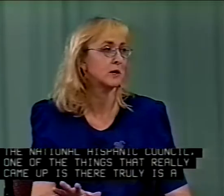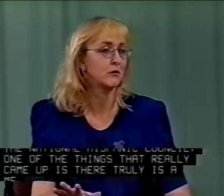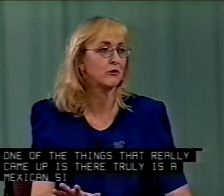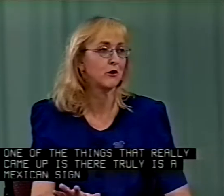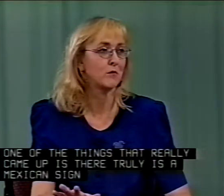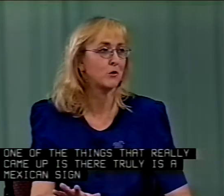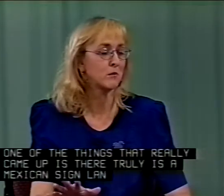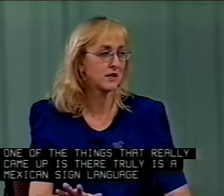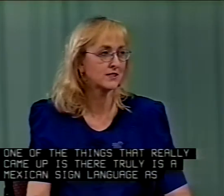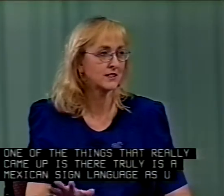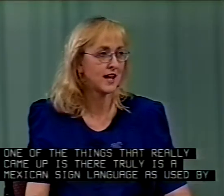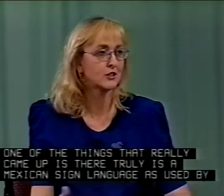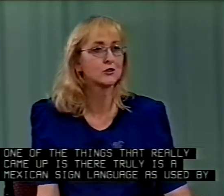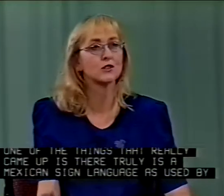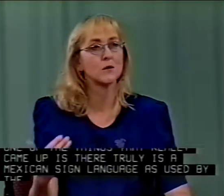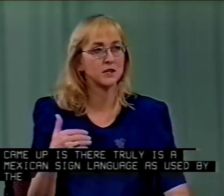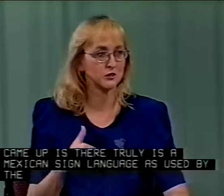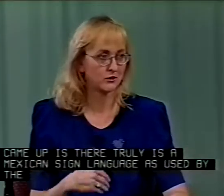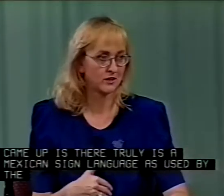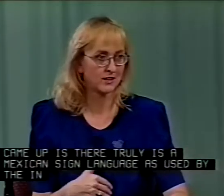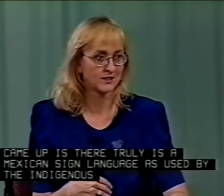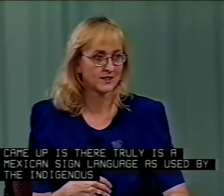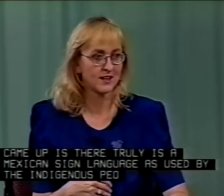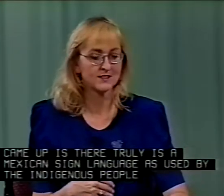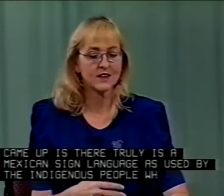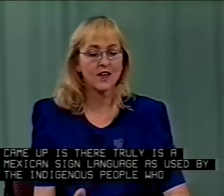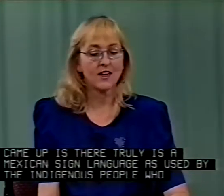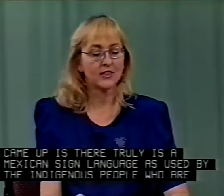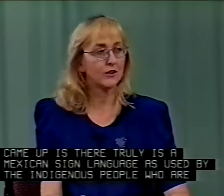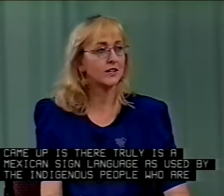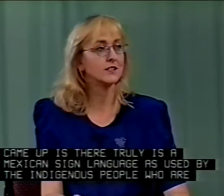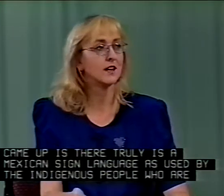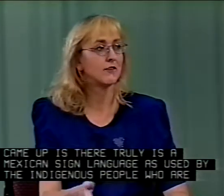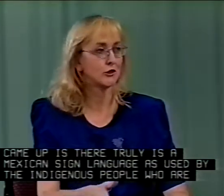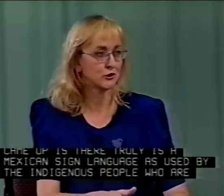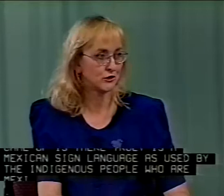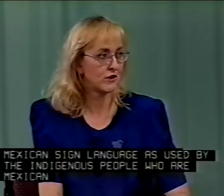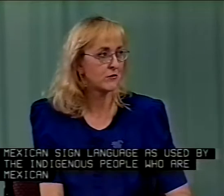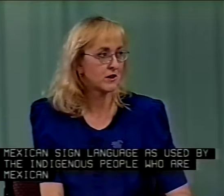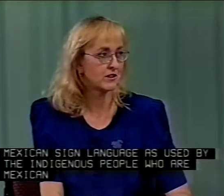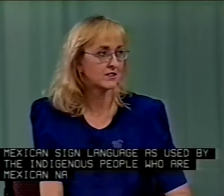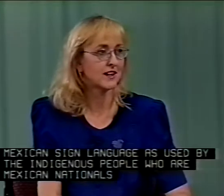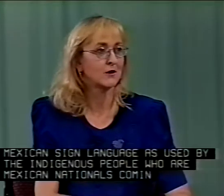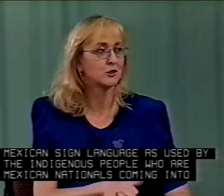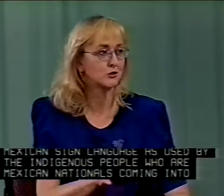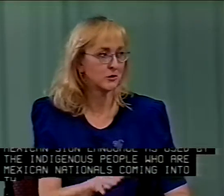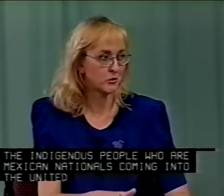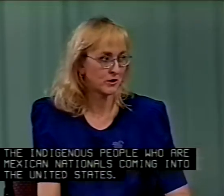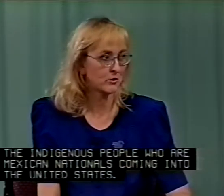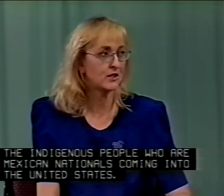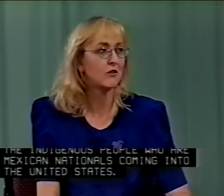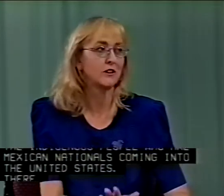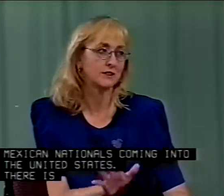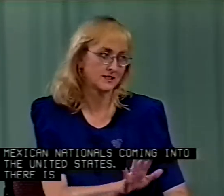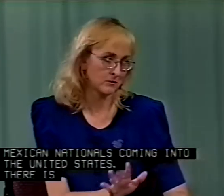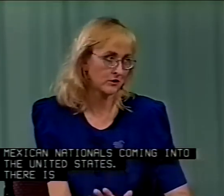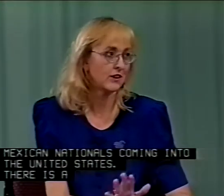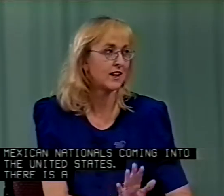people who are Mexican nationals coming into the United States. There is a version of American Sign Language used in Puerto Rico, very similar